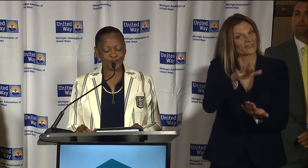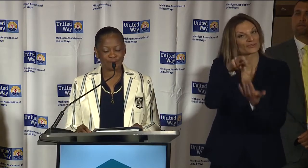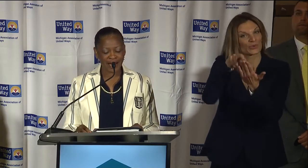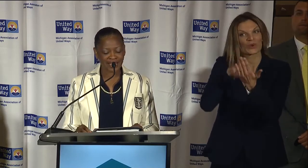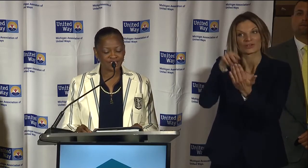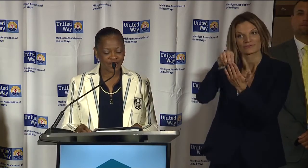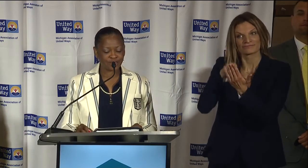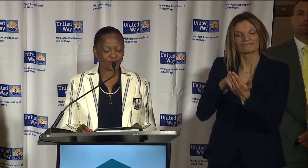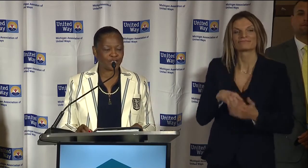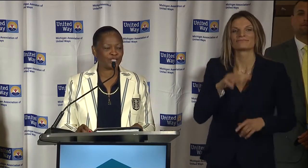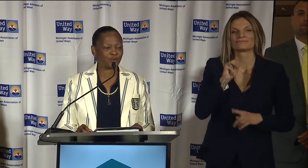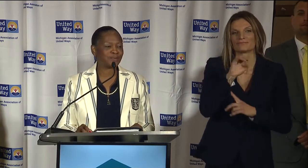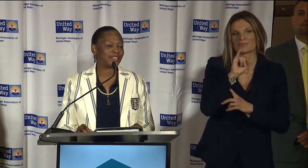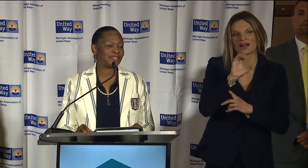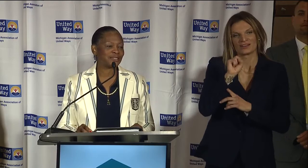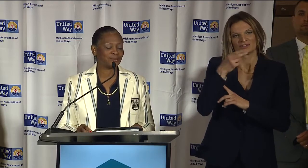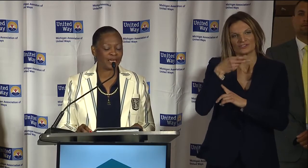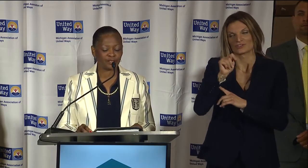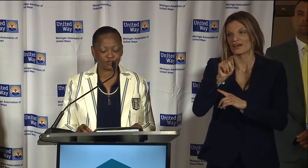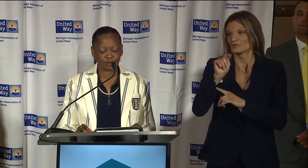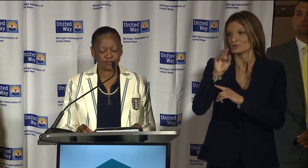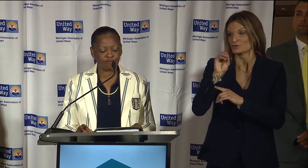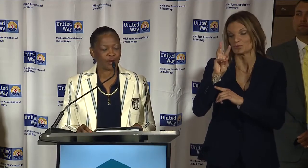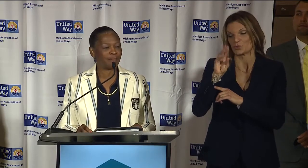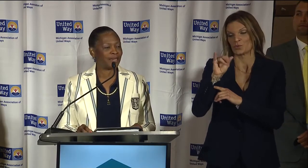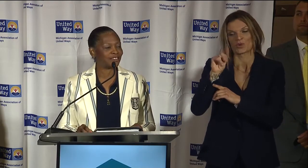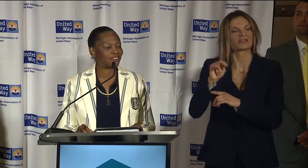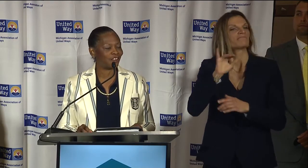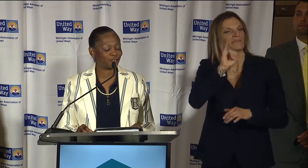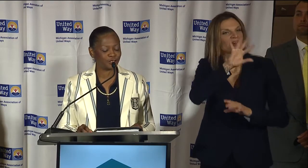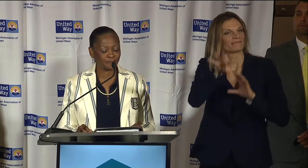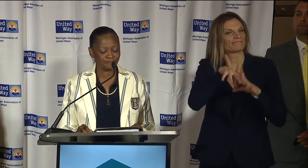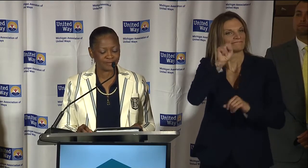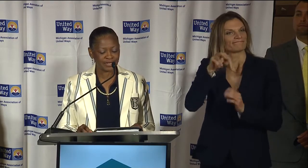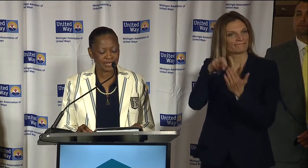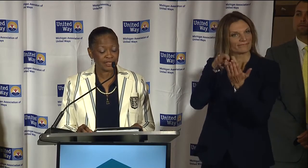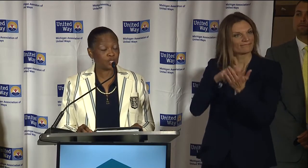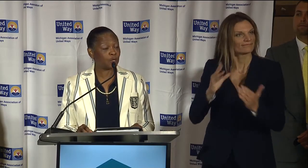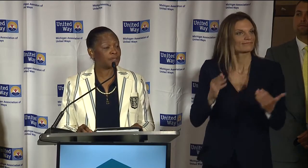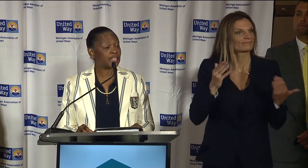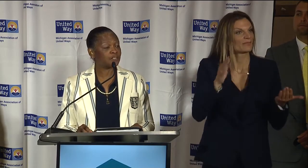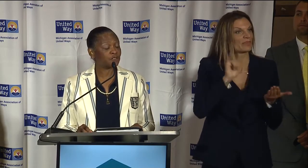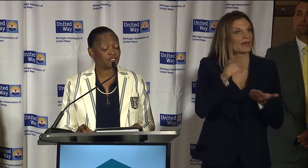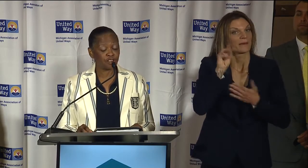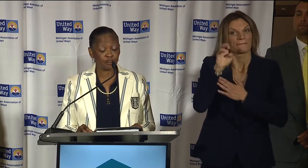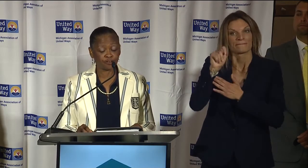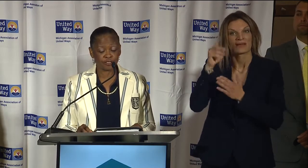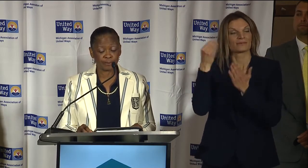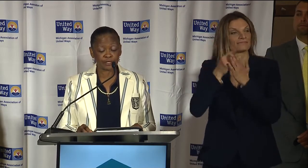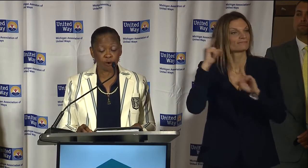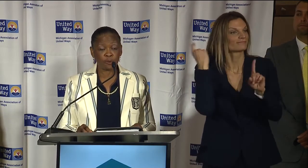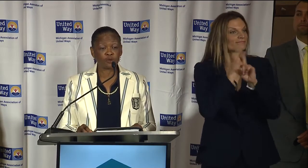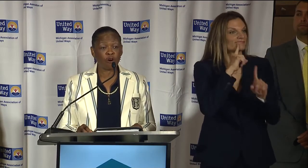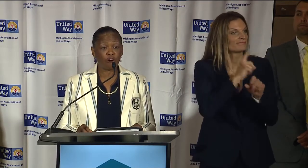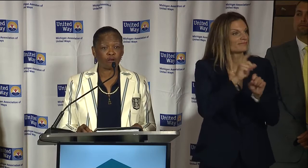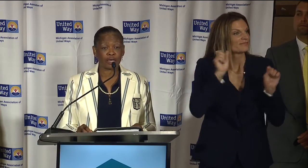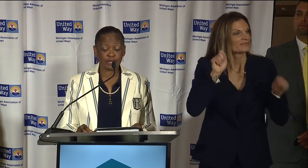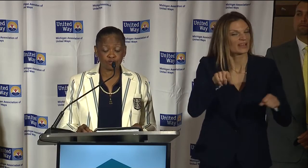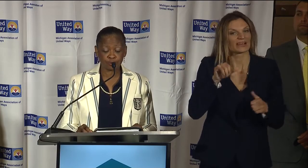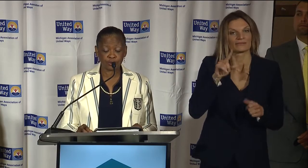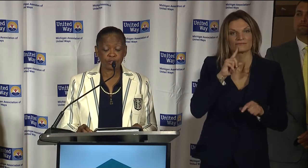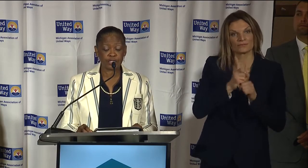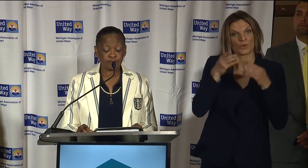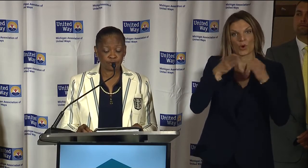entered into the My Shot to Win sweepstakes to be eligible for a Met scholarship. The sweepstakes for the scholarship is open to